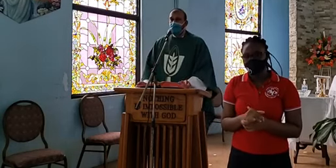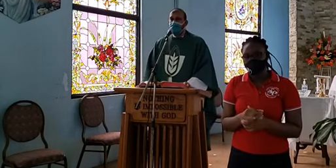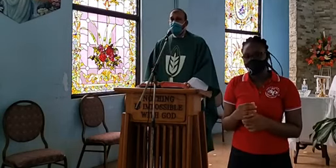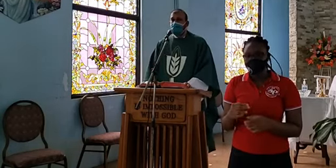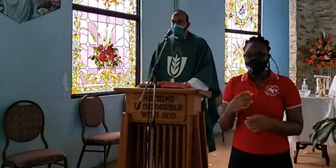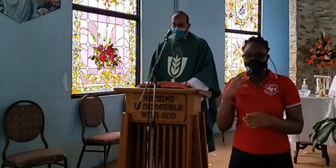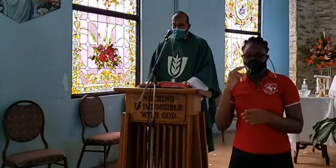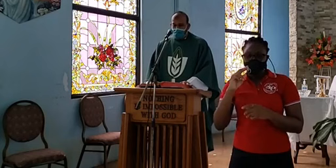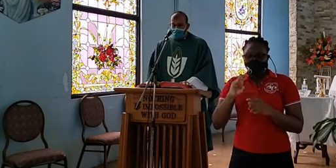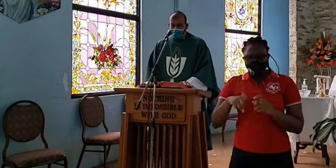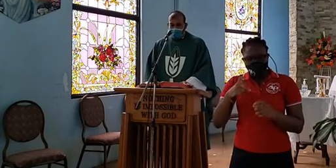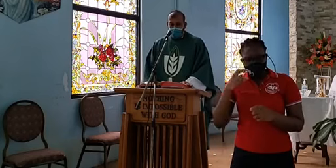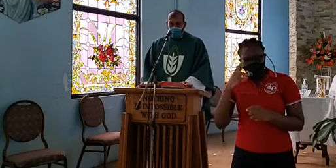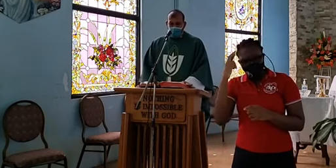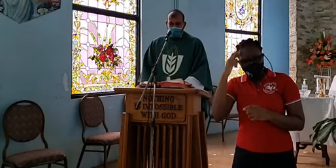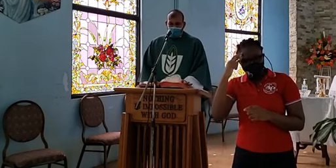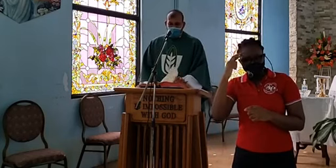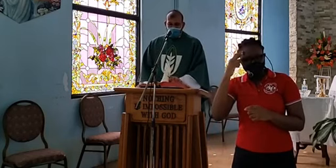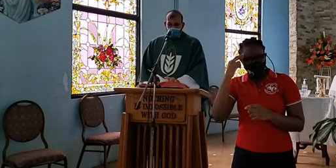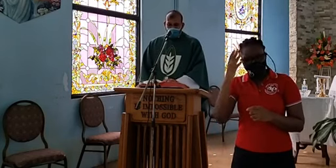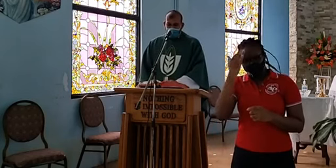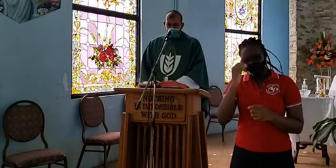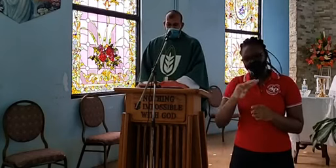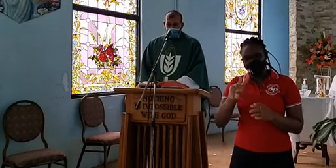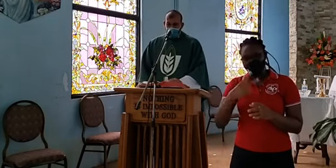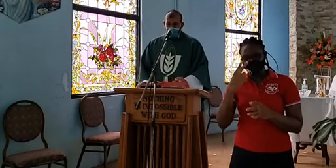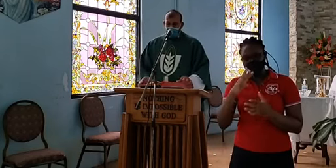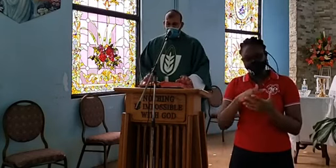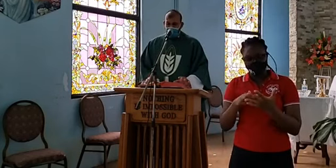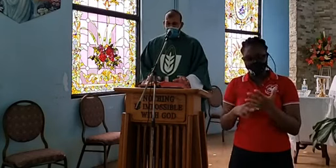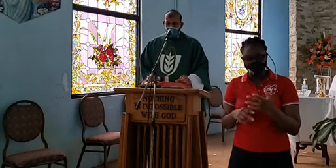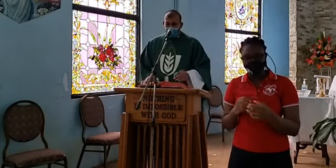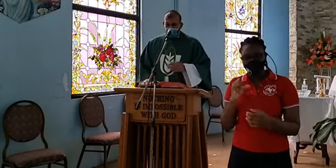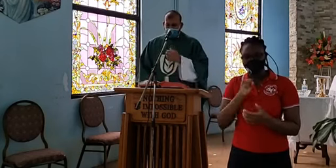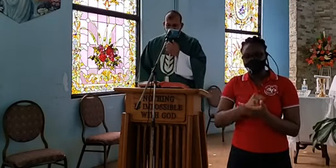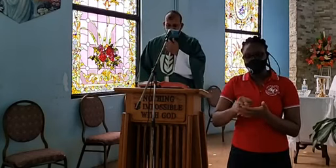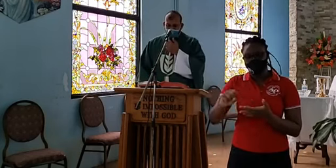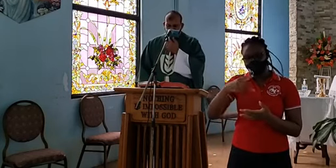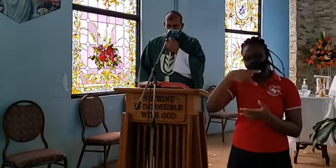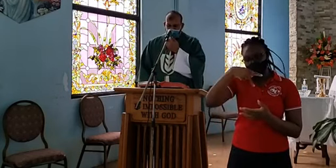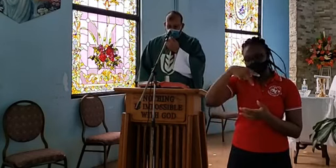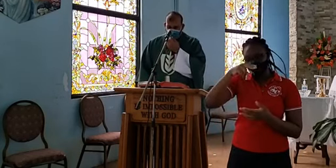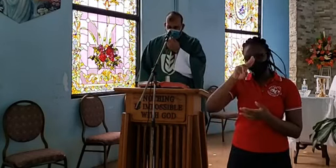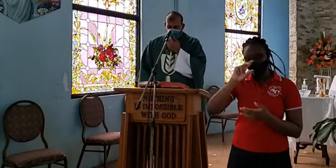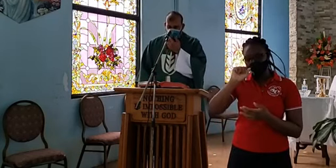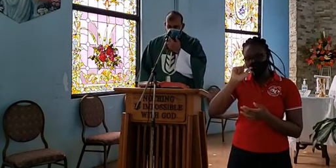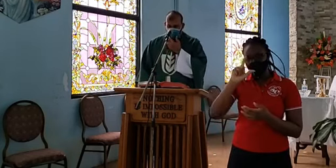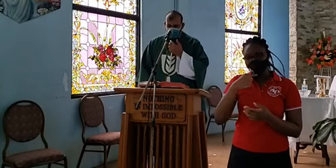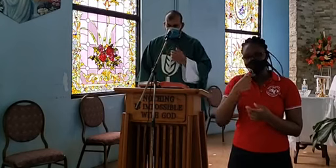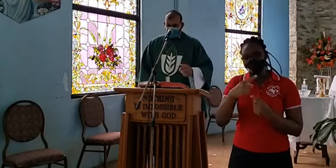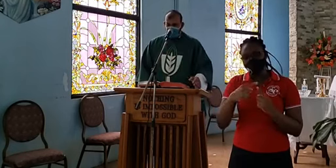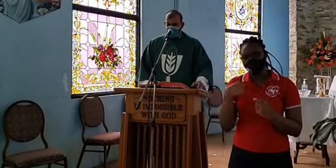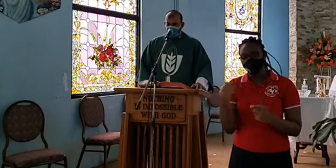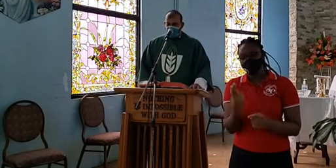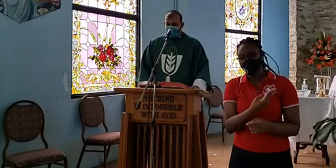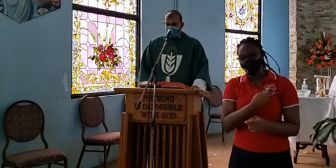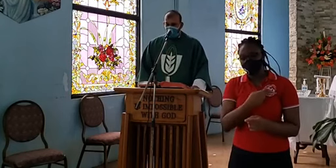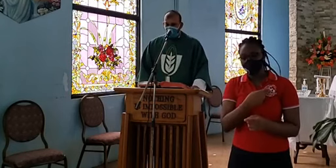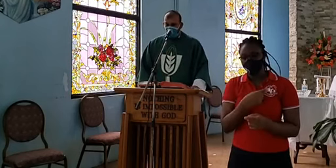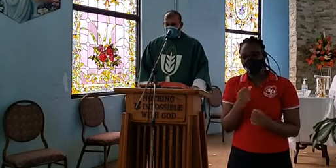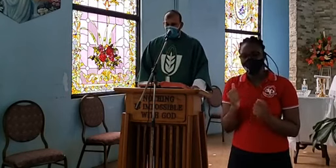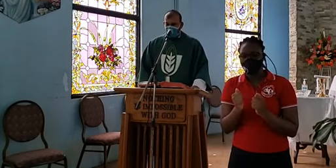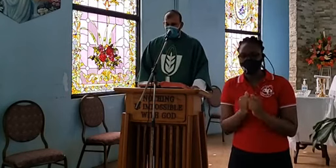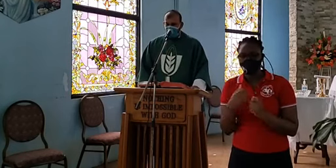Hence the reason why in the second reading, St. Paul says to us, with